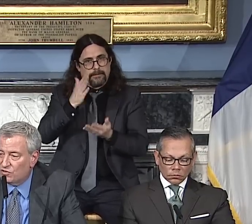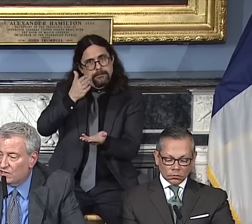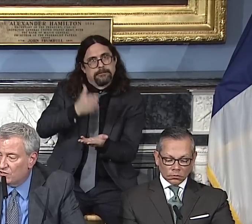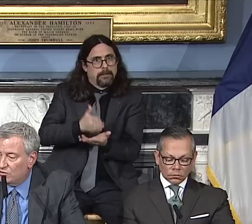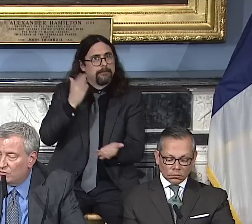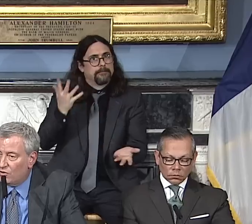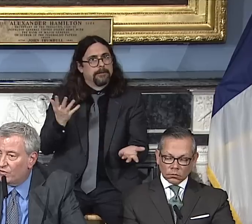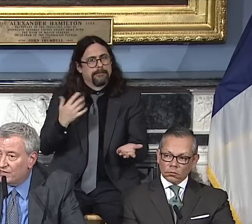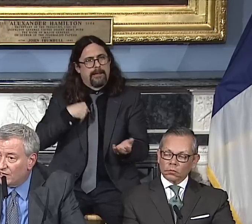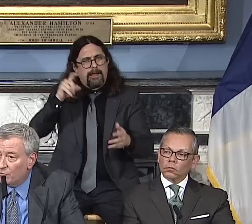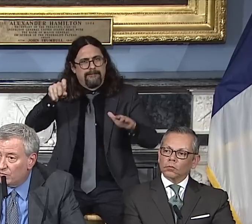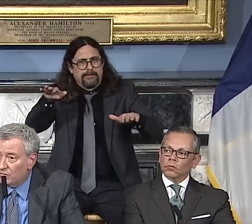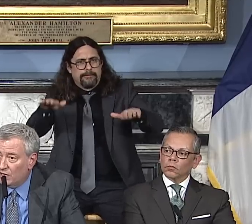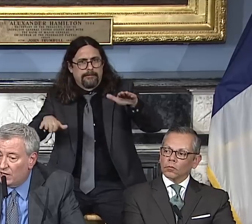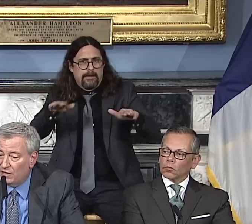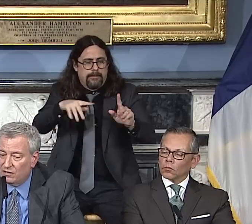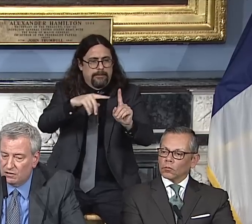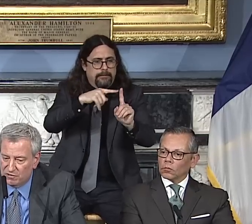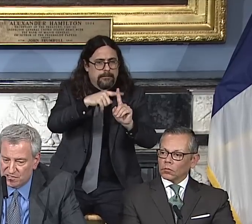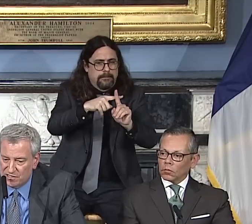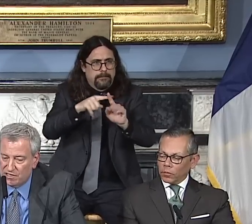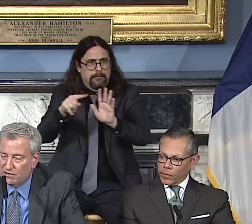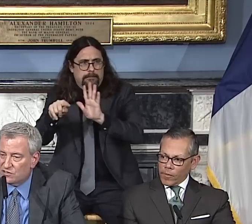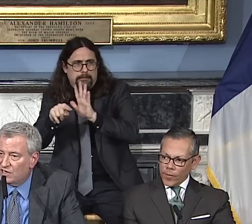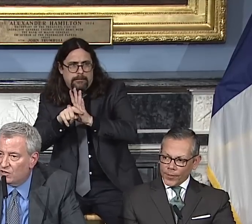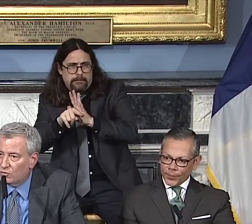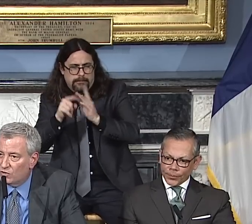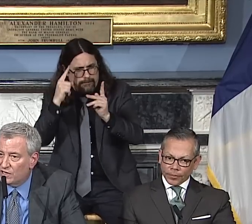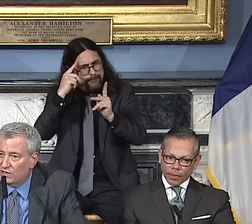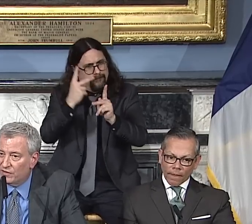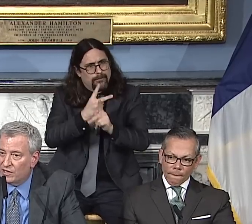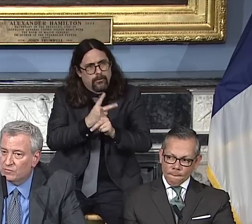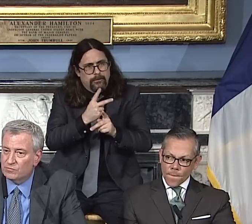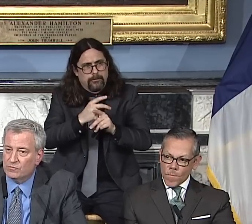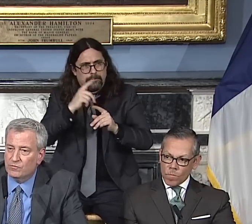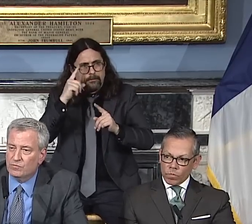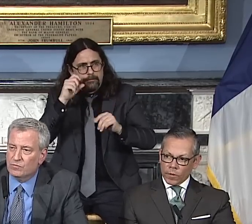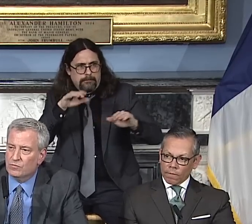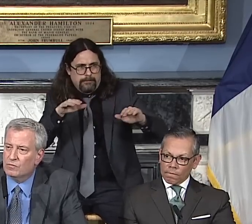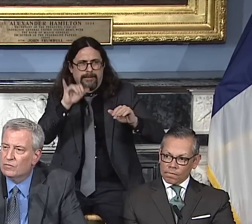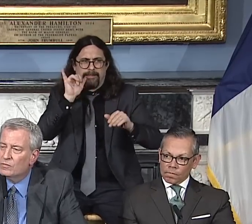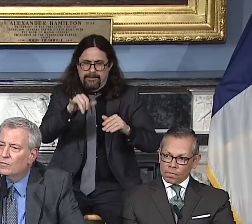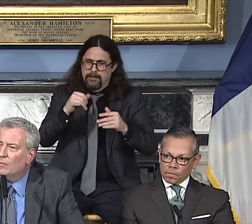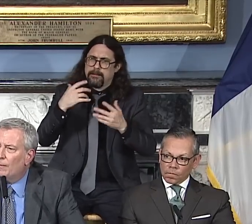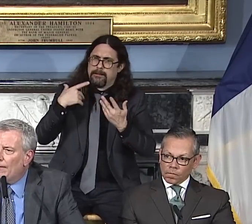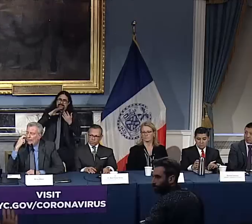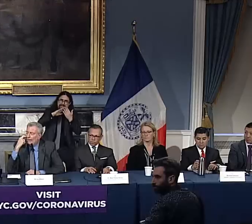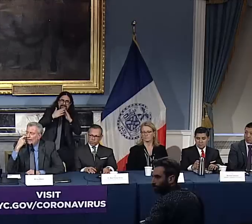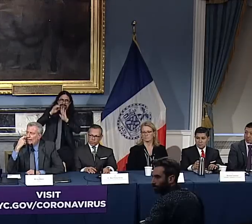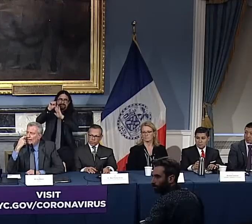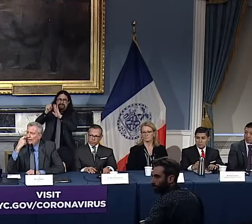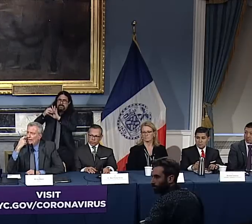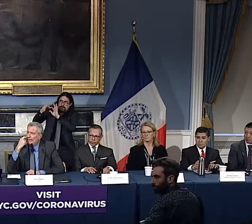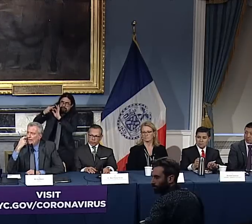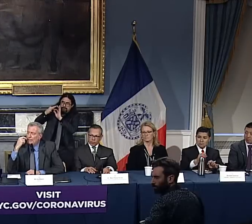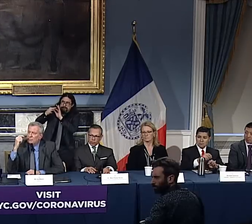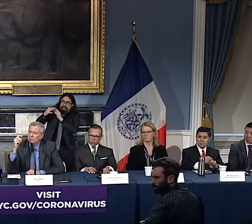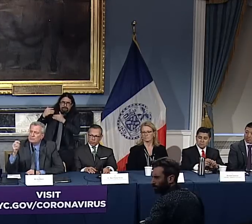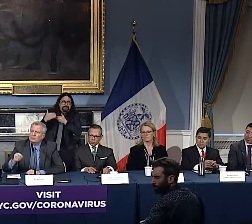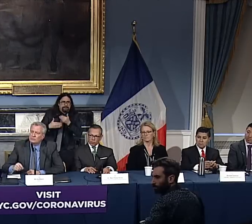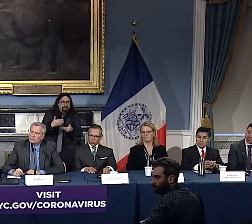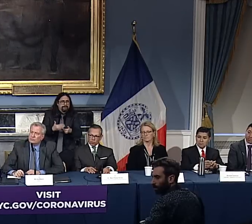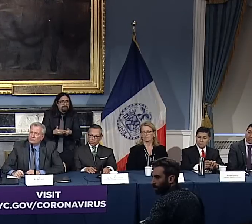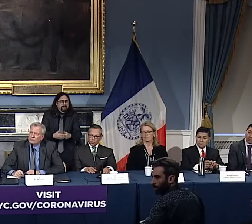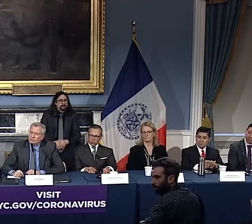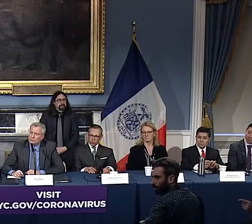that's what we're trying to do all the time. And the city and the state are coordinated on that. I appreciate the answer. Just a quick follow-up Yeah. on the issue of